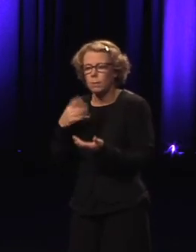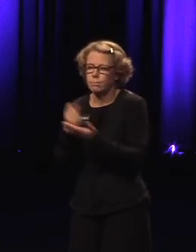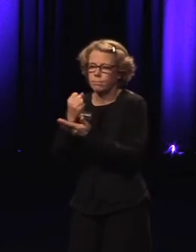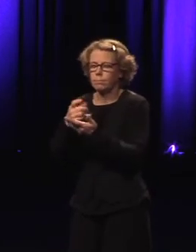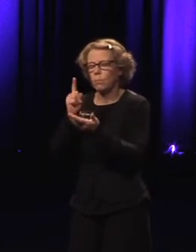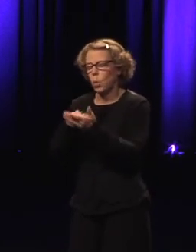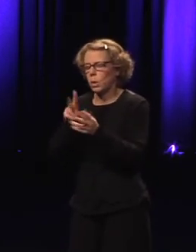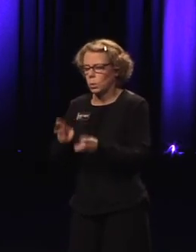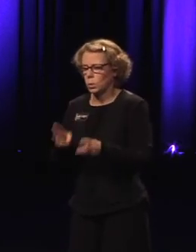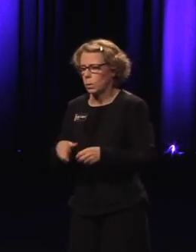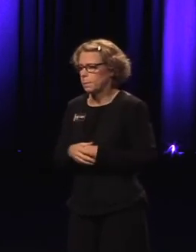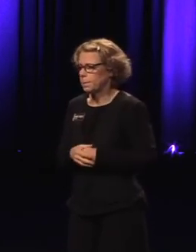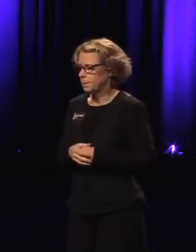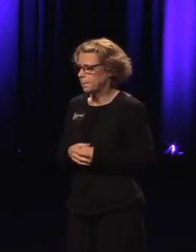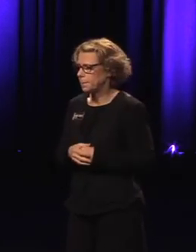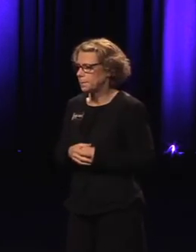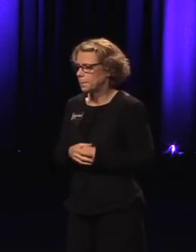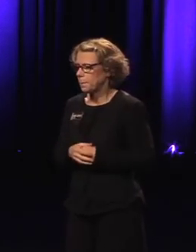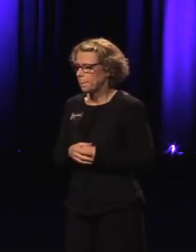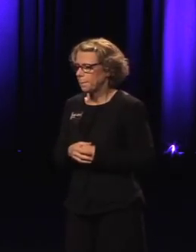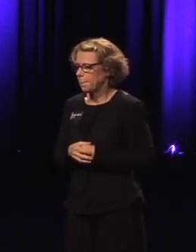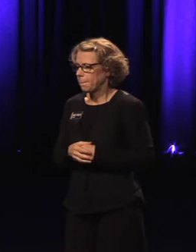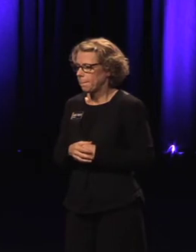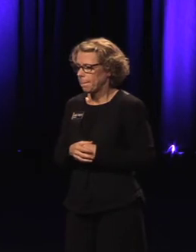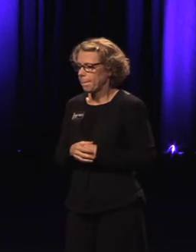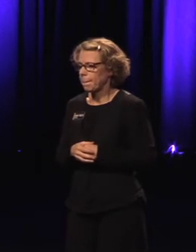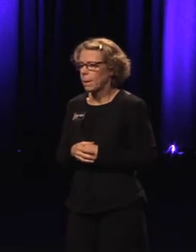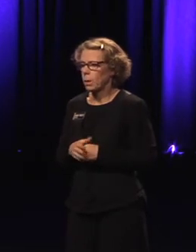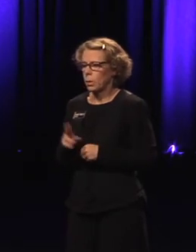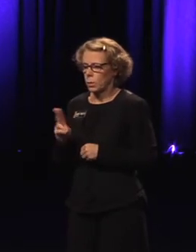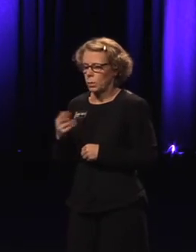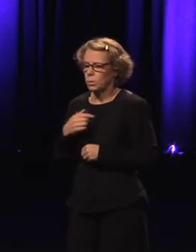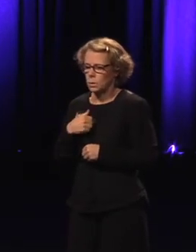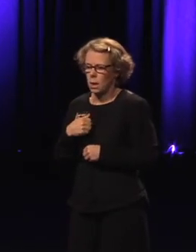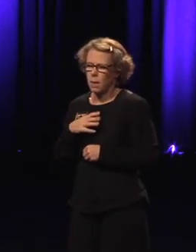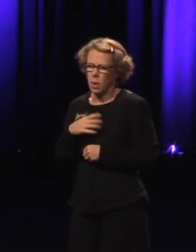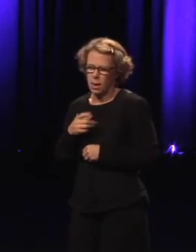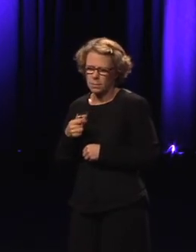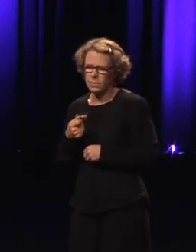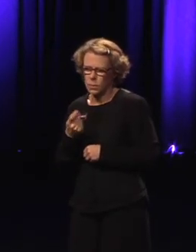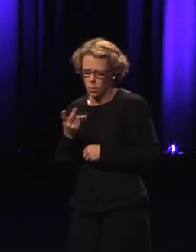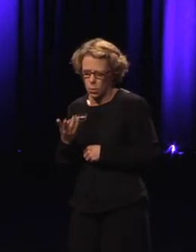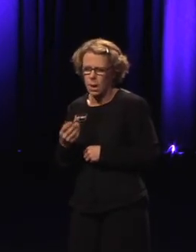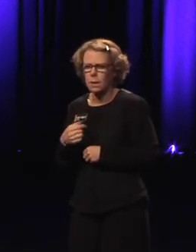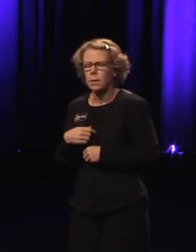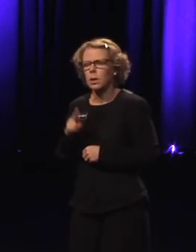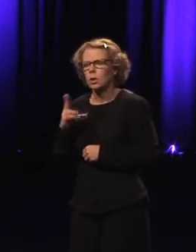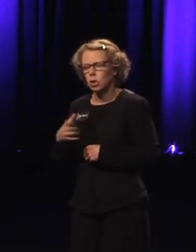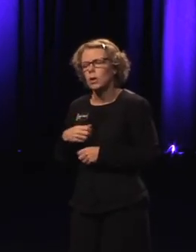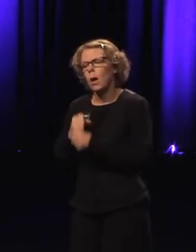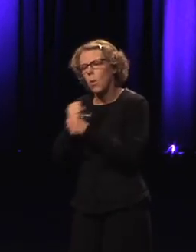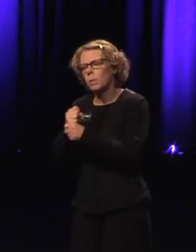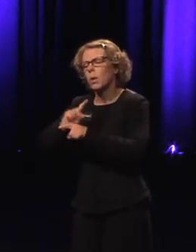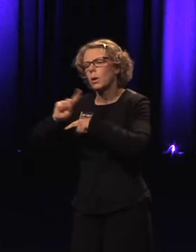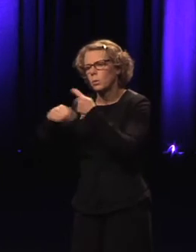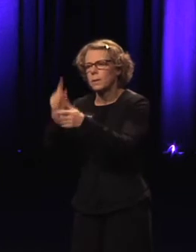from our experienced panel, so let me make a few remarks here. The new Sustainable Development Goals